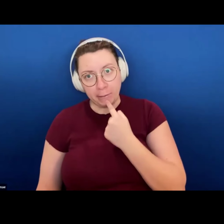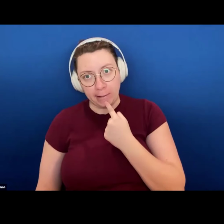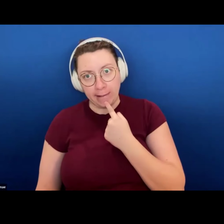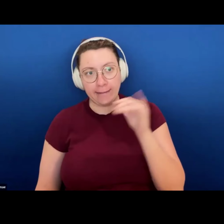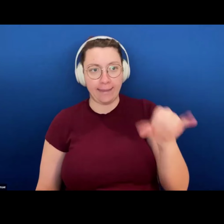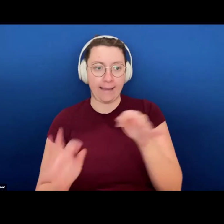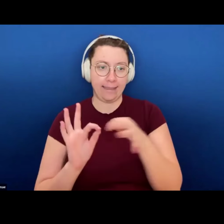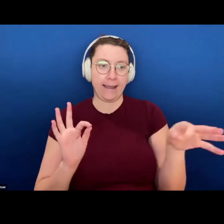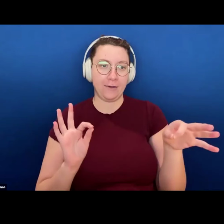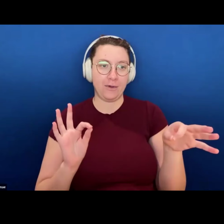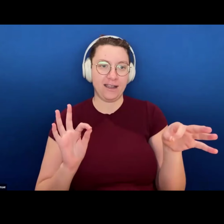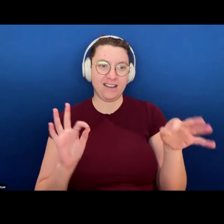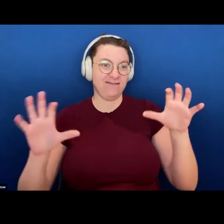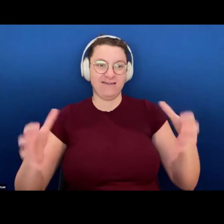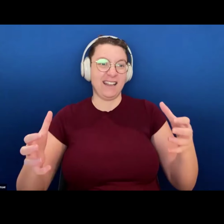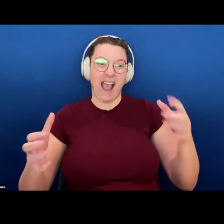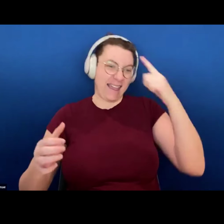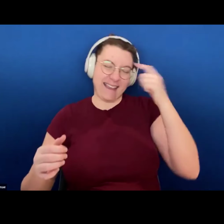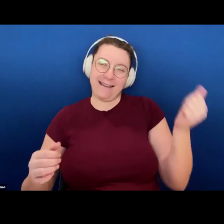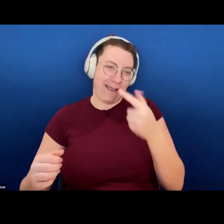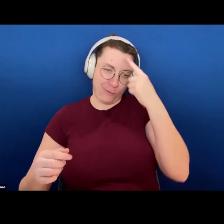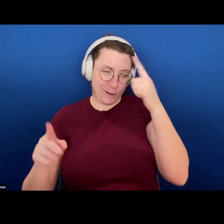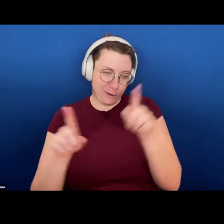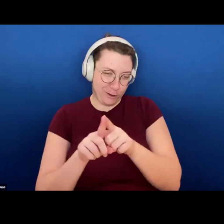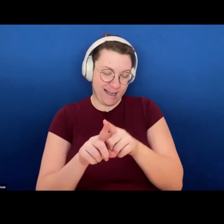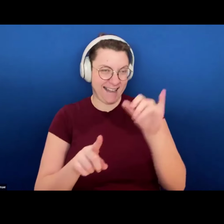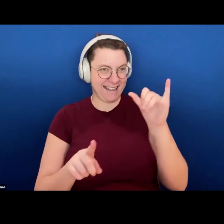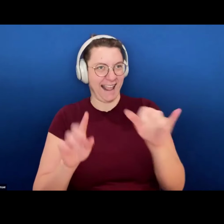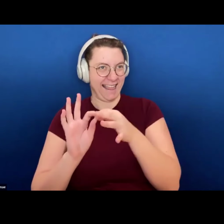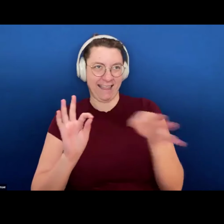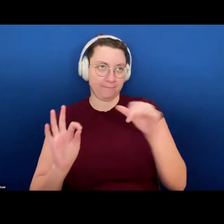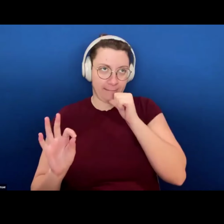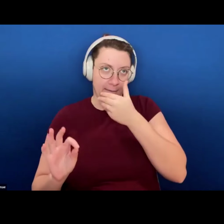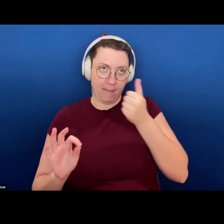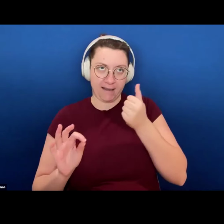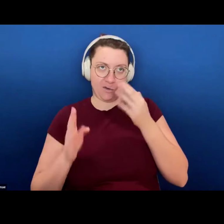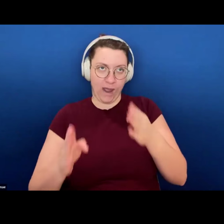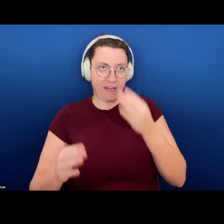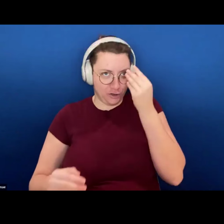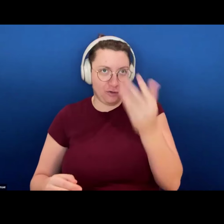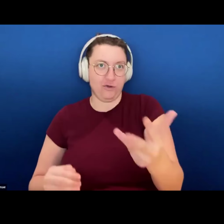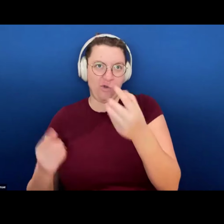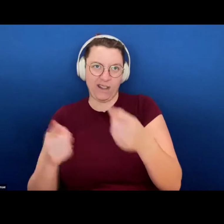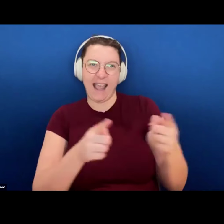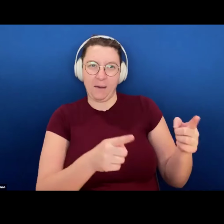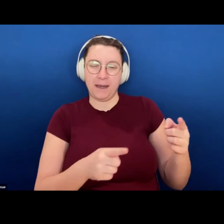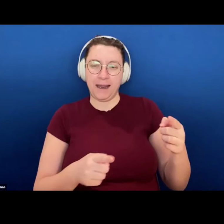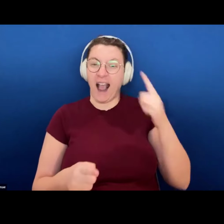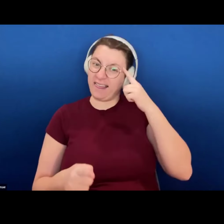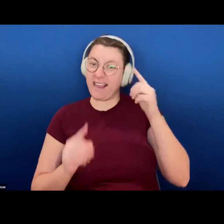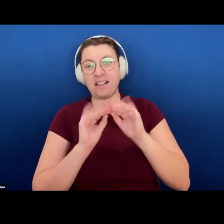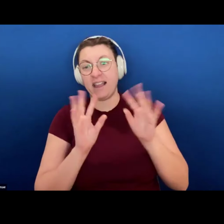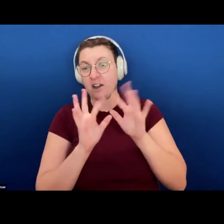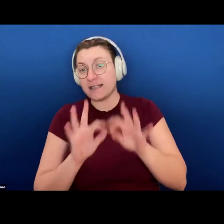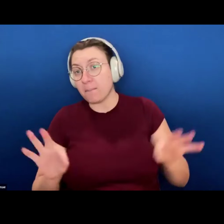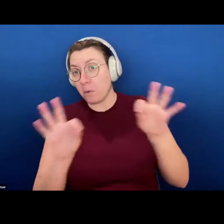language as a community. I think everybody agrees it's not the best way to communicate what's happening. So I think the clarity is important here, John,